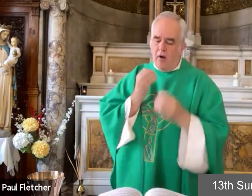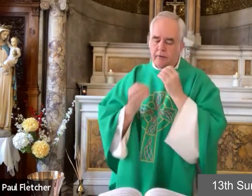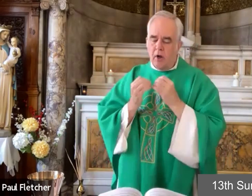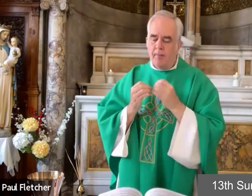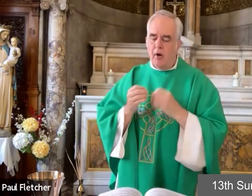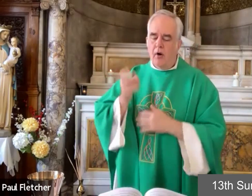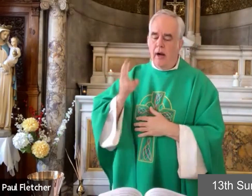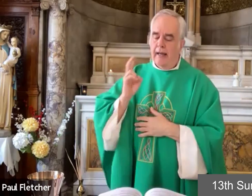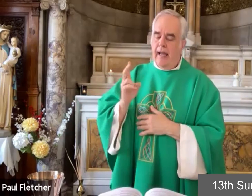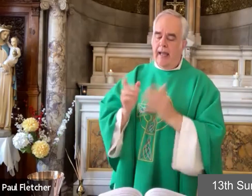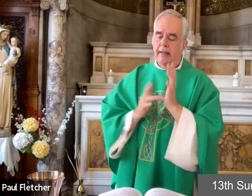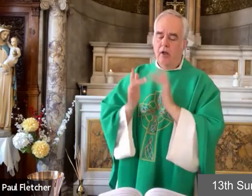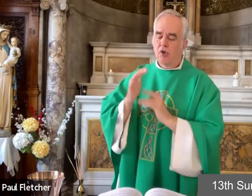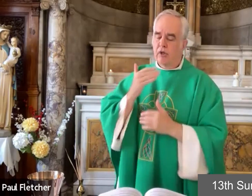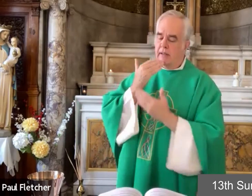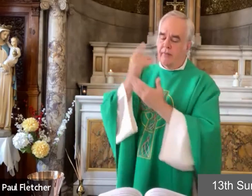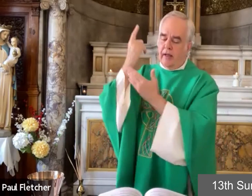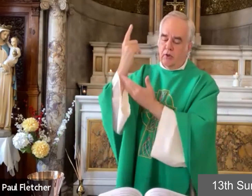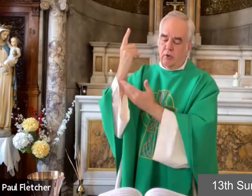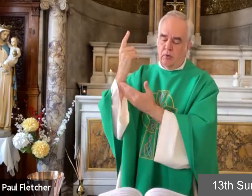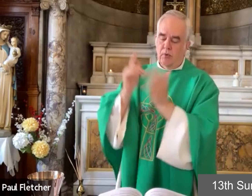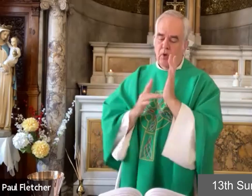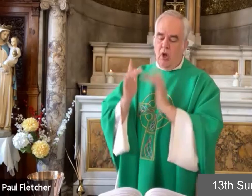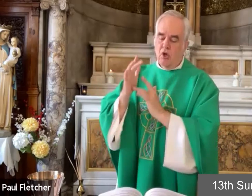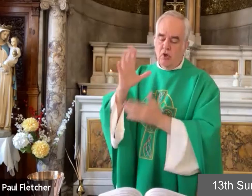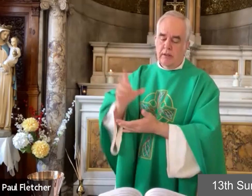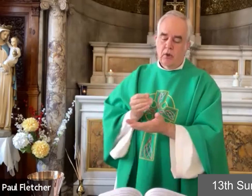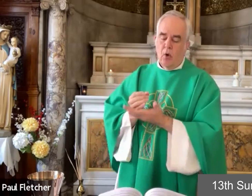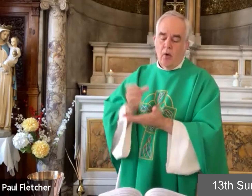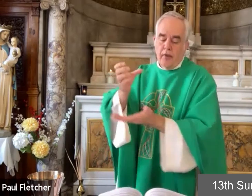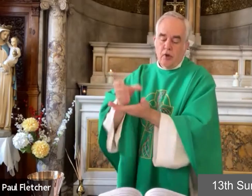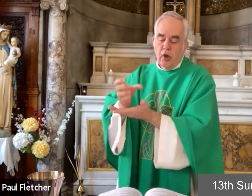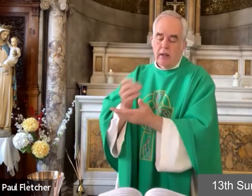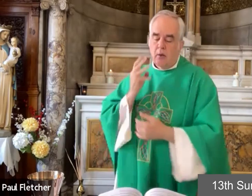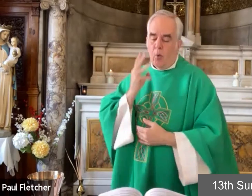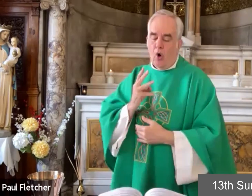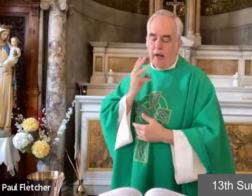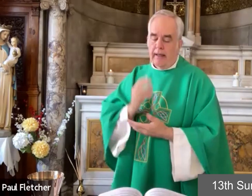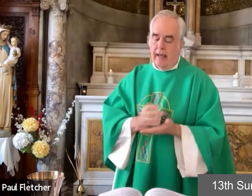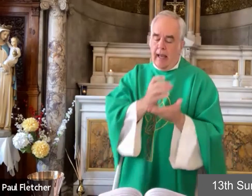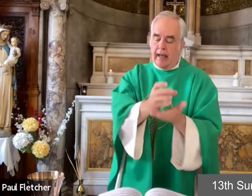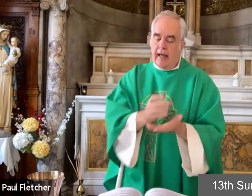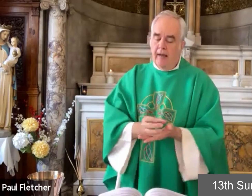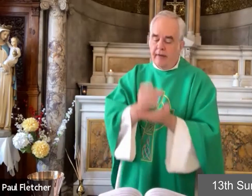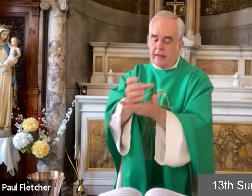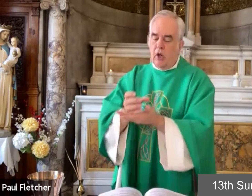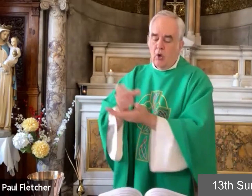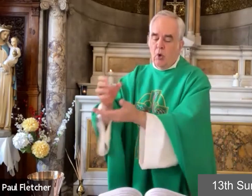After supper, again, Jesus thanked you. Jesus took the chalice of wine, gave it to